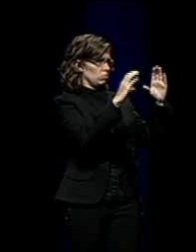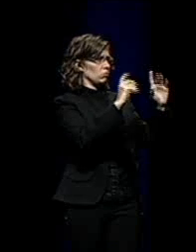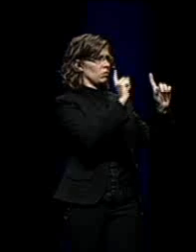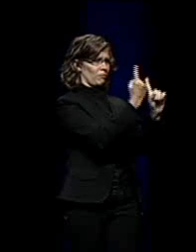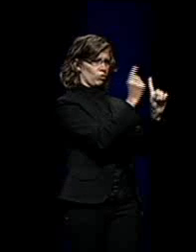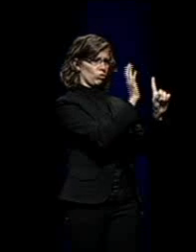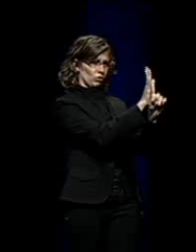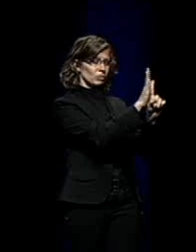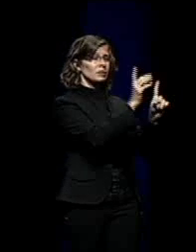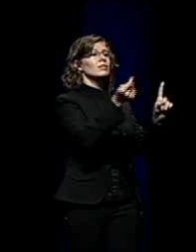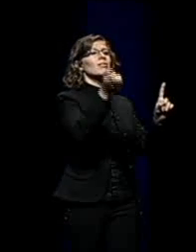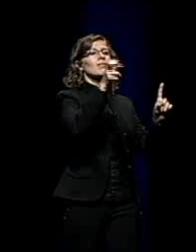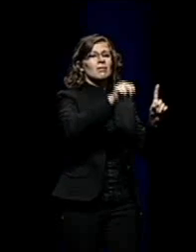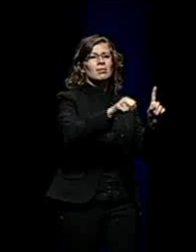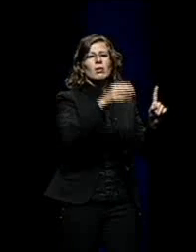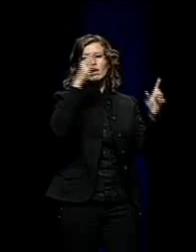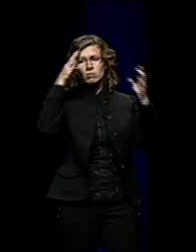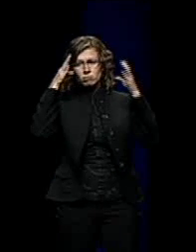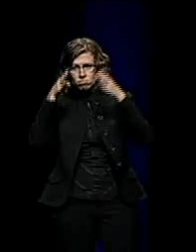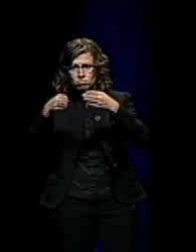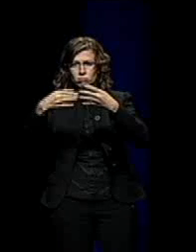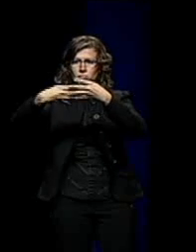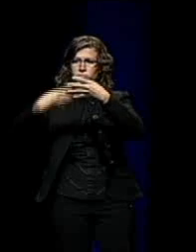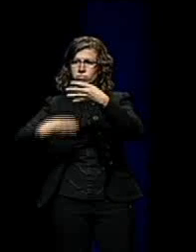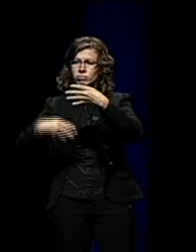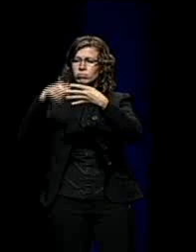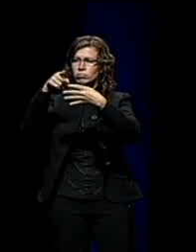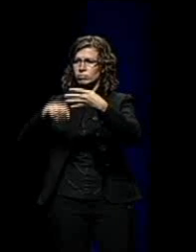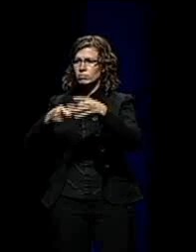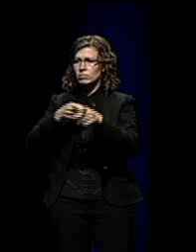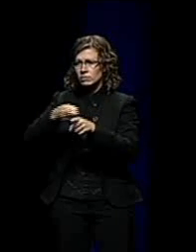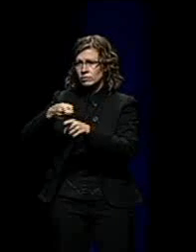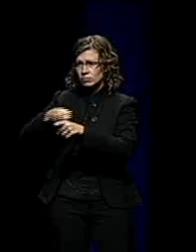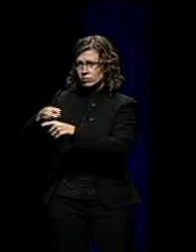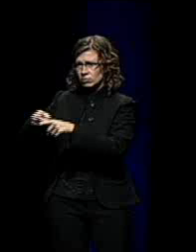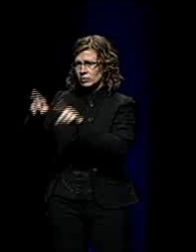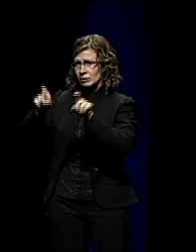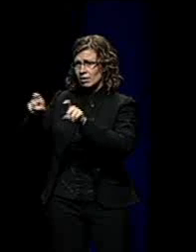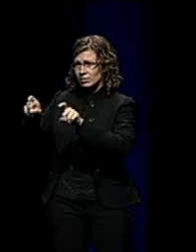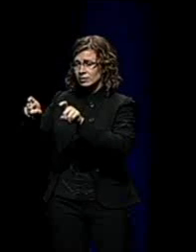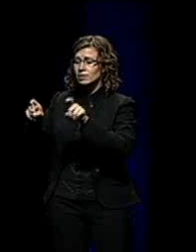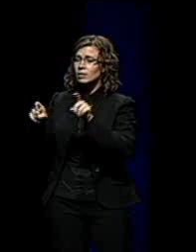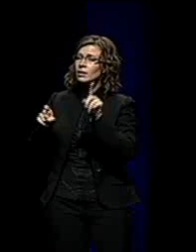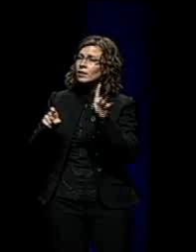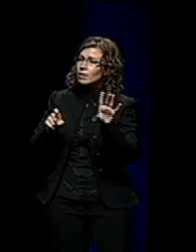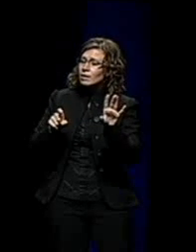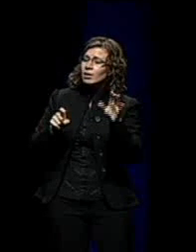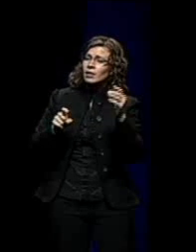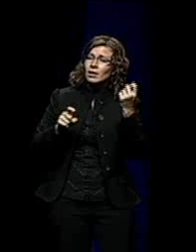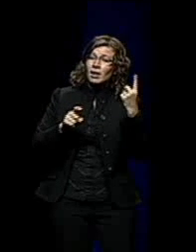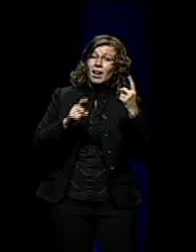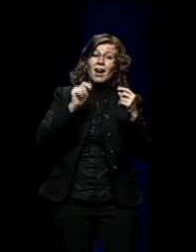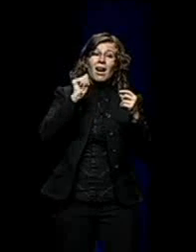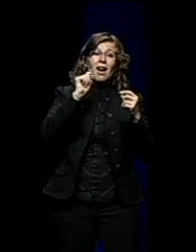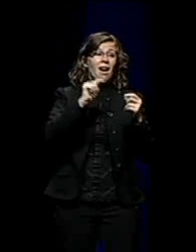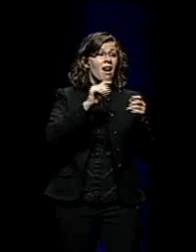Buck said related to our specialty tests. However, I want you to know at the board level, we